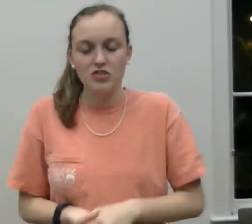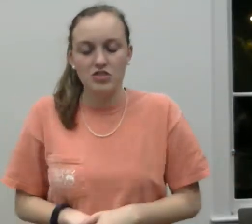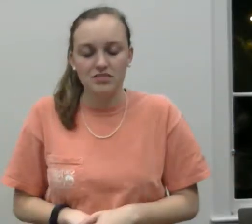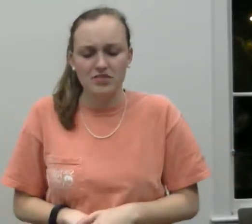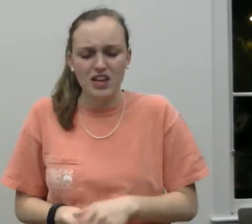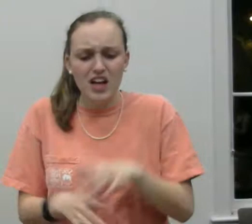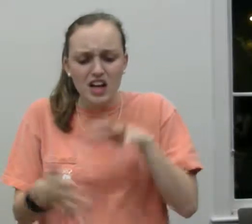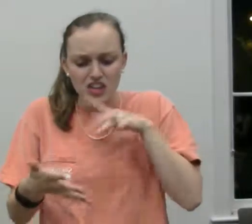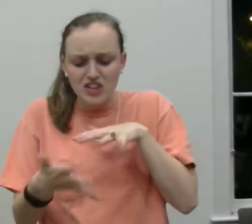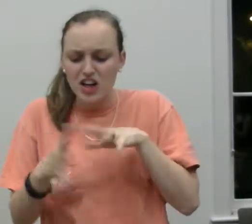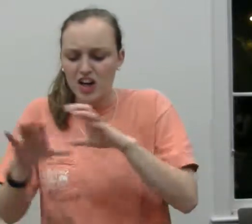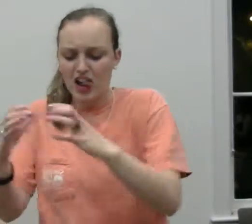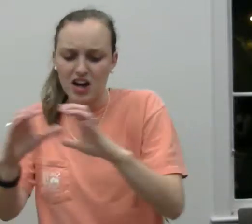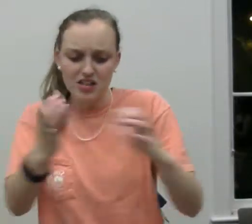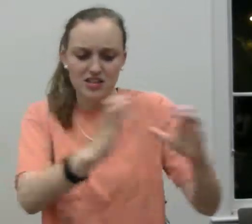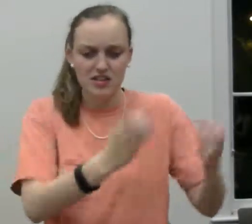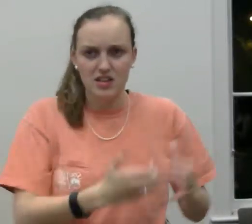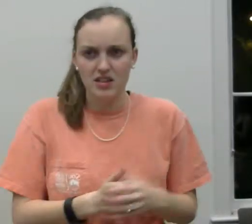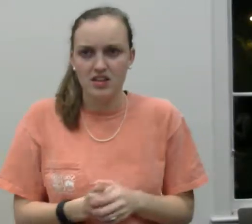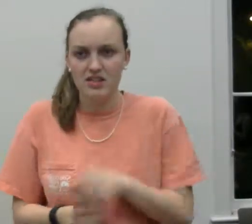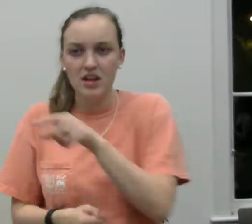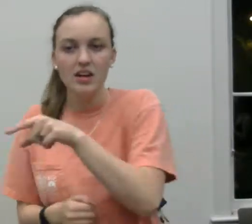and one of them was called the diversity of life. And that means